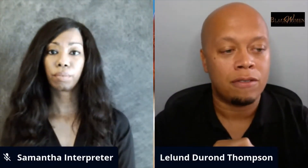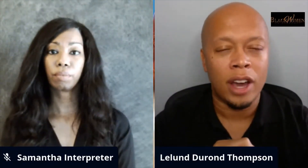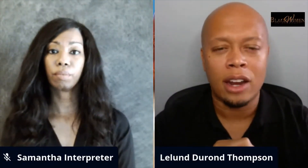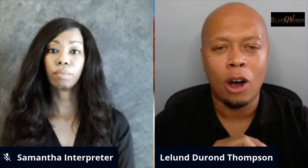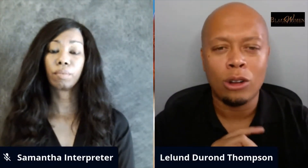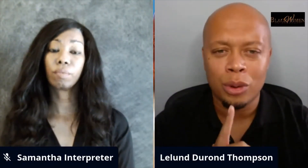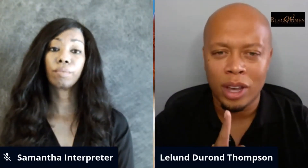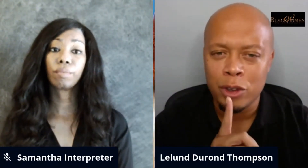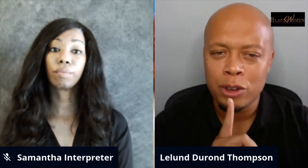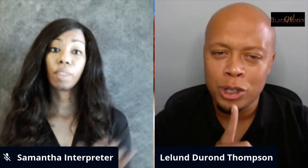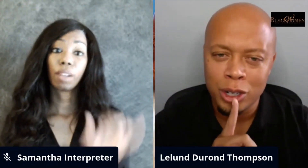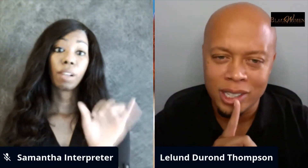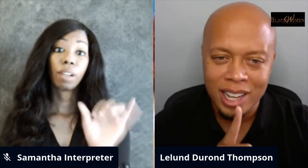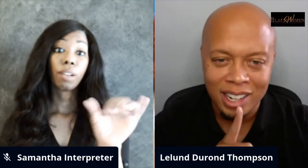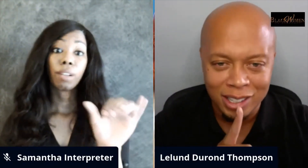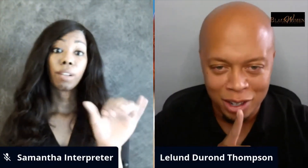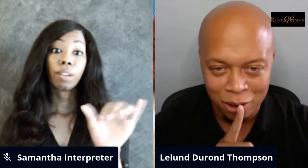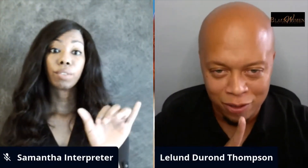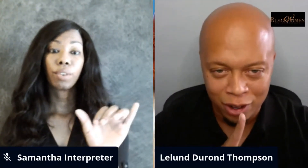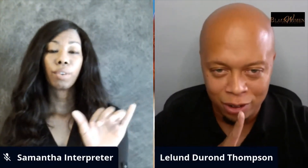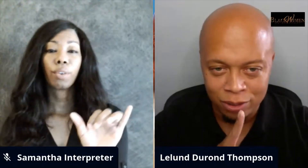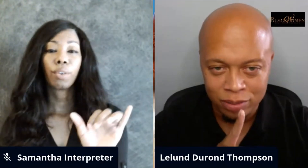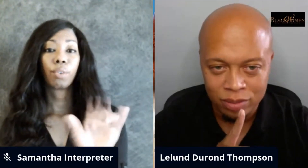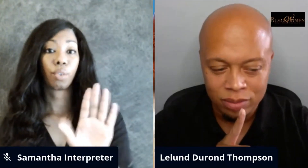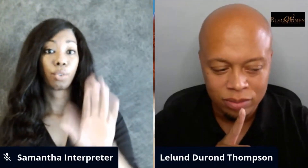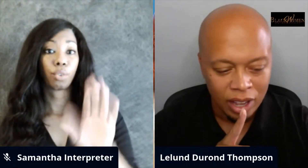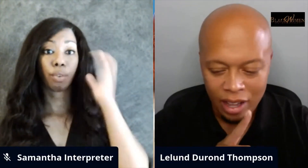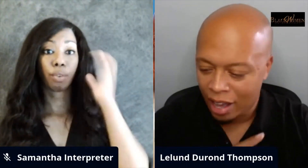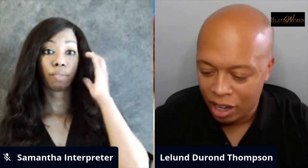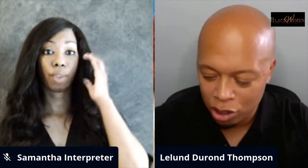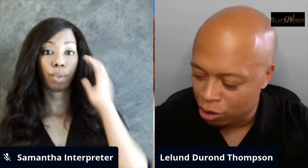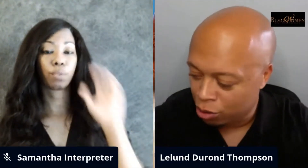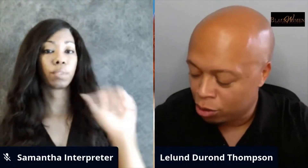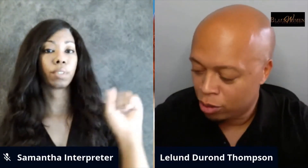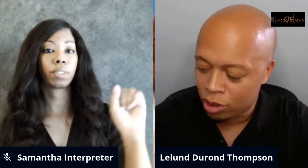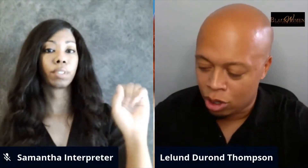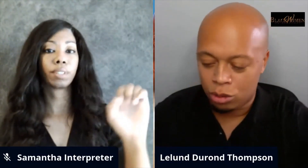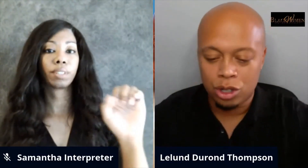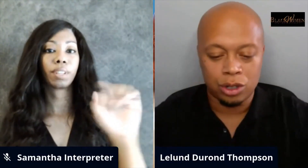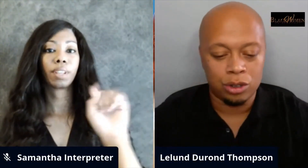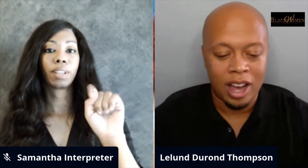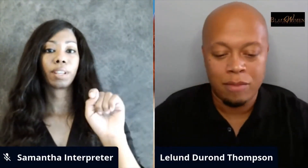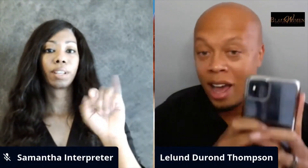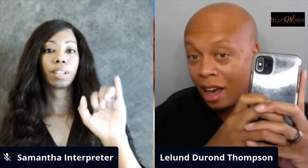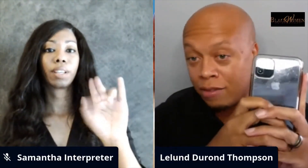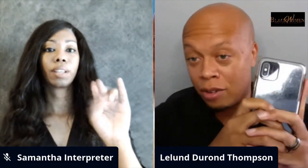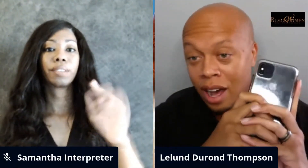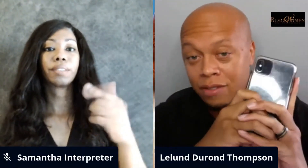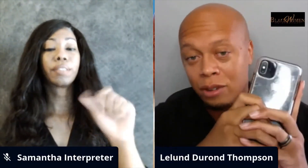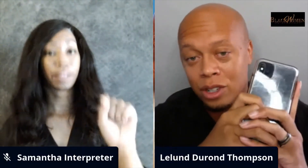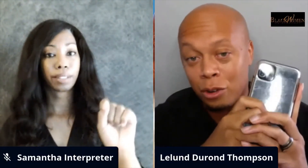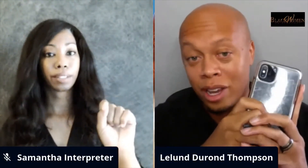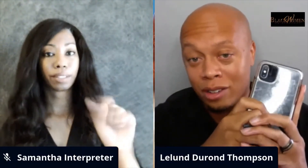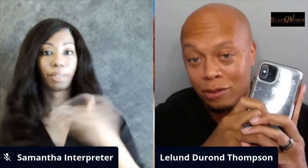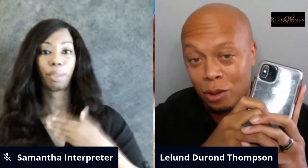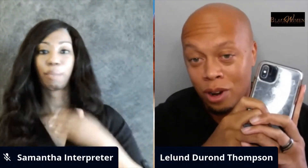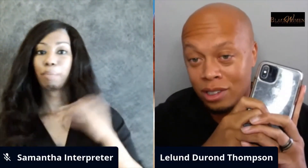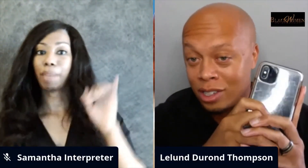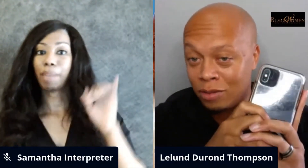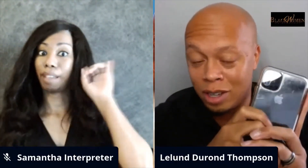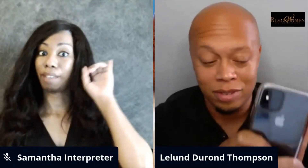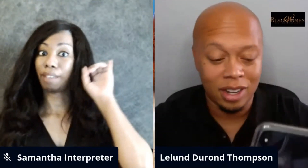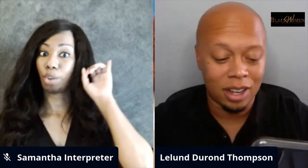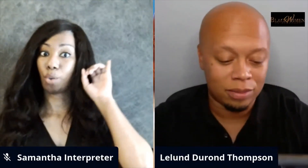Yeah, and also if you go to your settings in your phone and you go to, I have my iPhone. iPhones are great